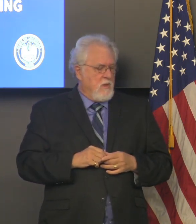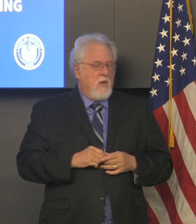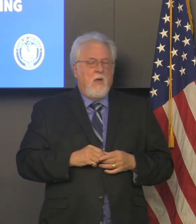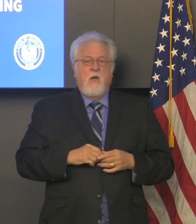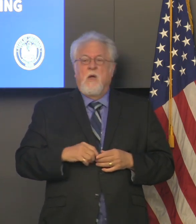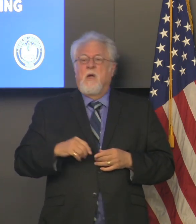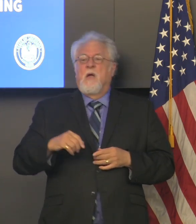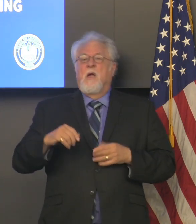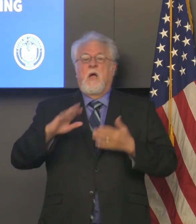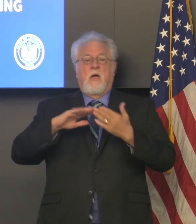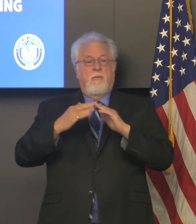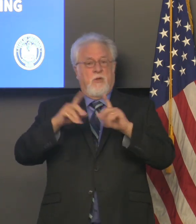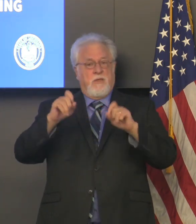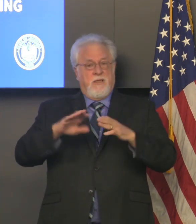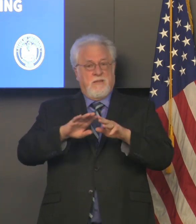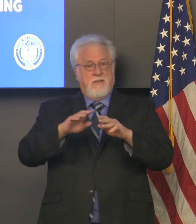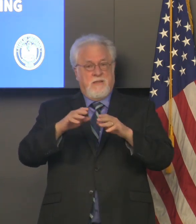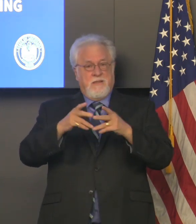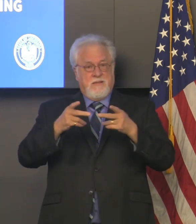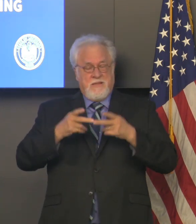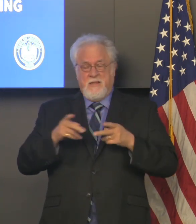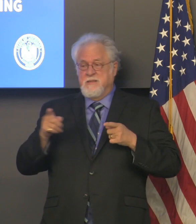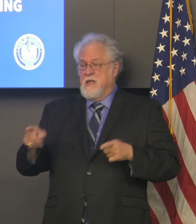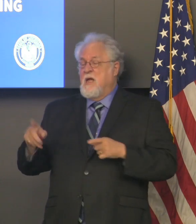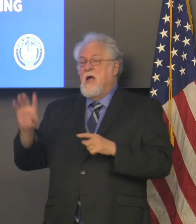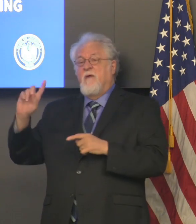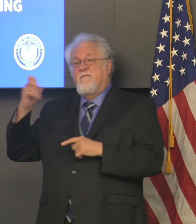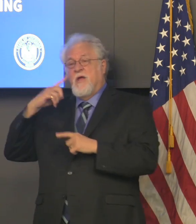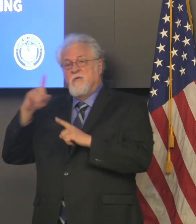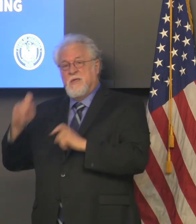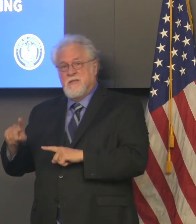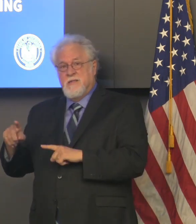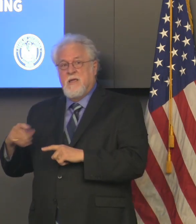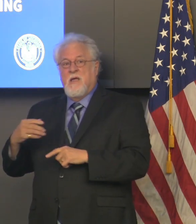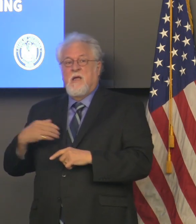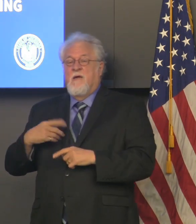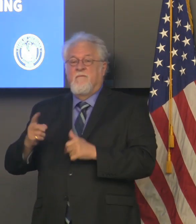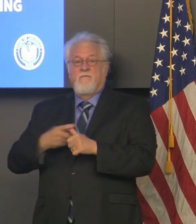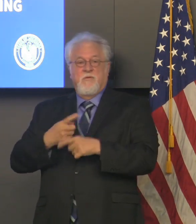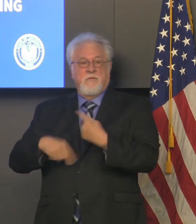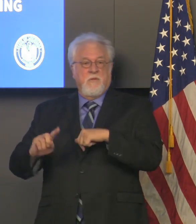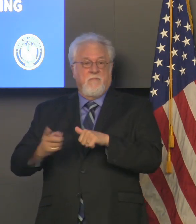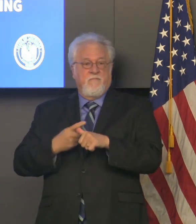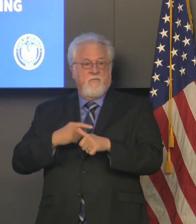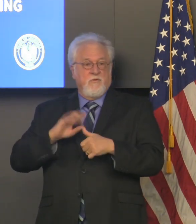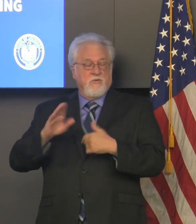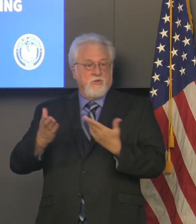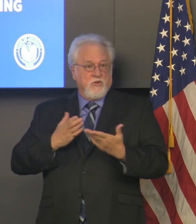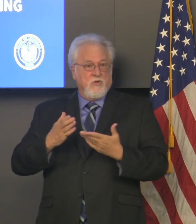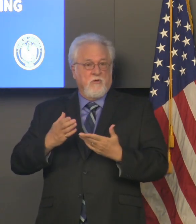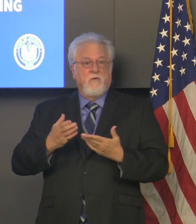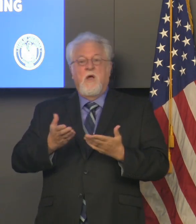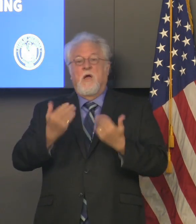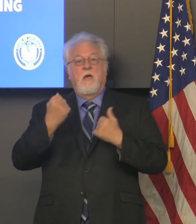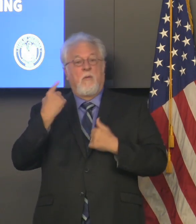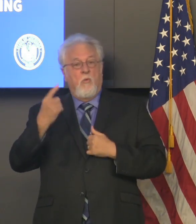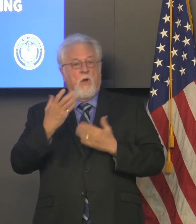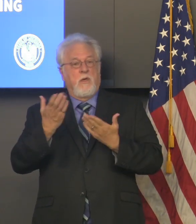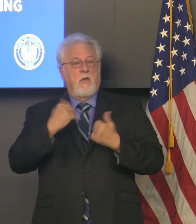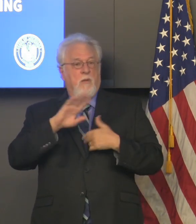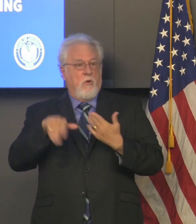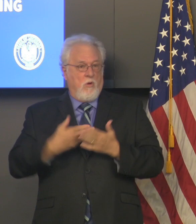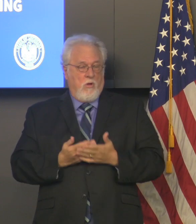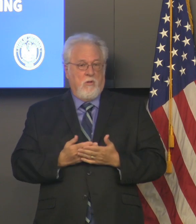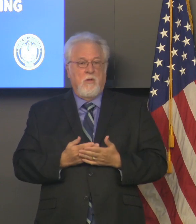Unlike the community testing sites, the federal testing sites provide a come one, come all testing opportunity that I just mentioned to